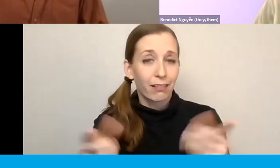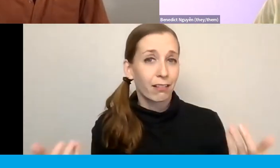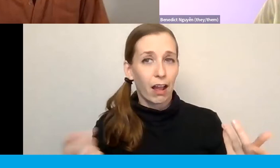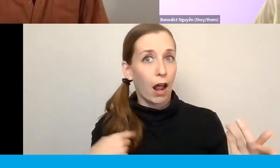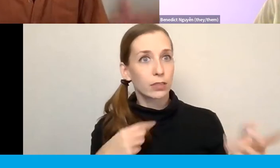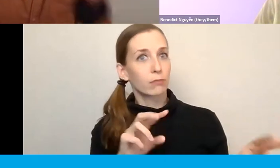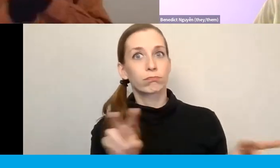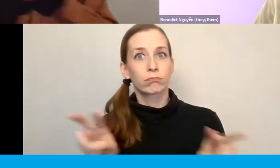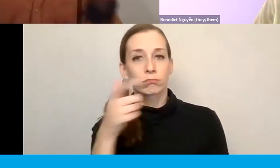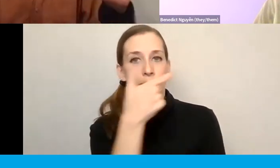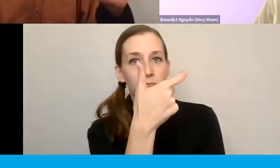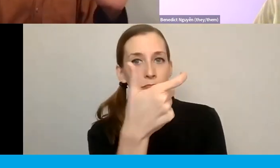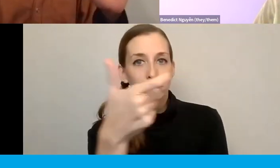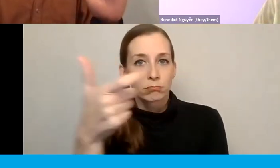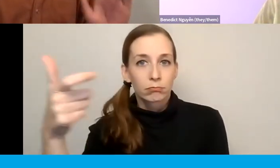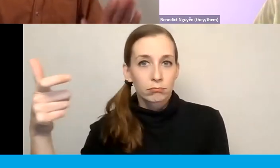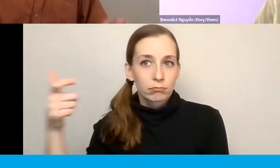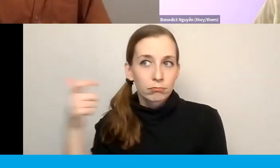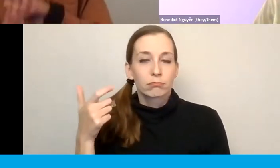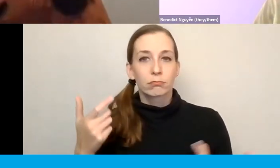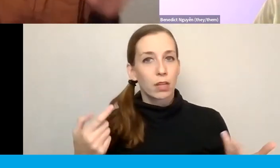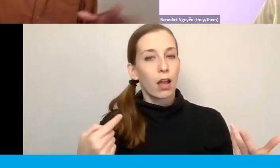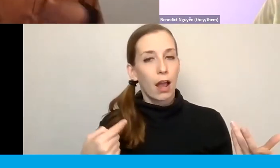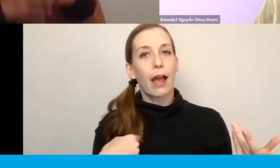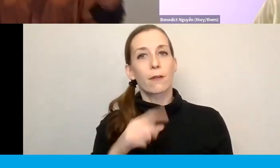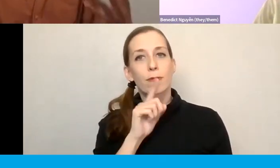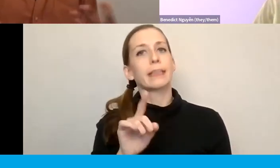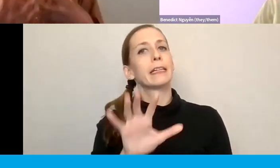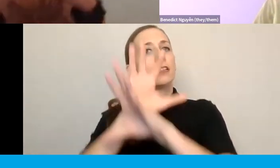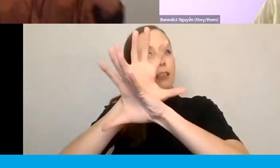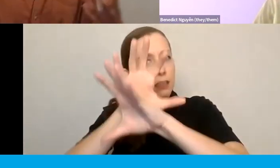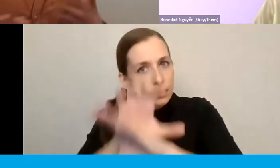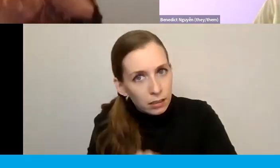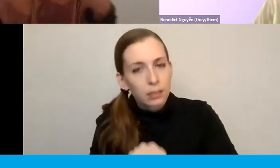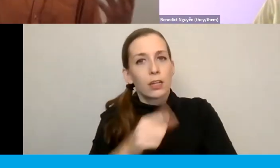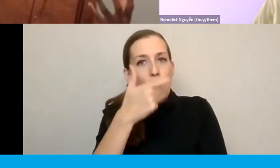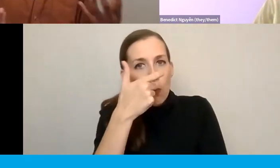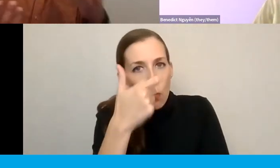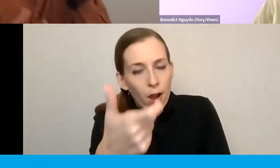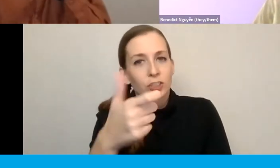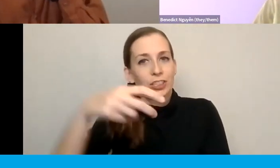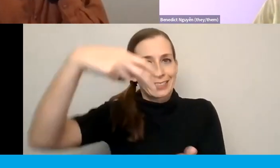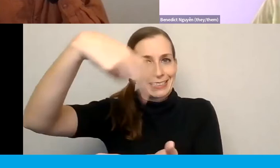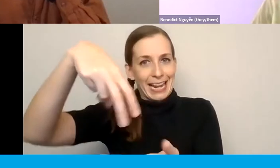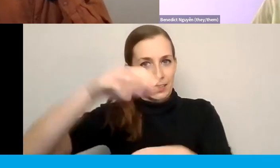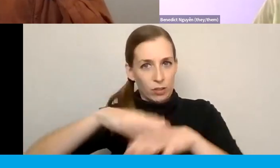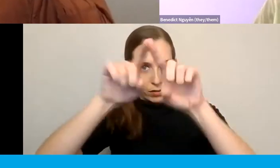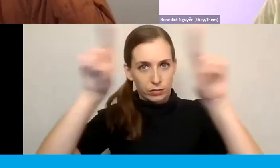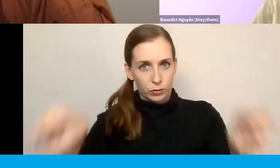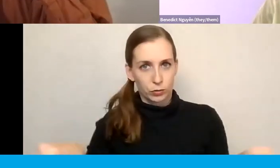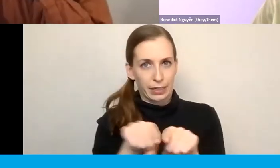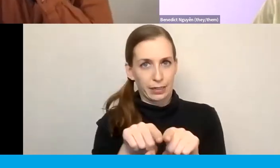in a practice of looking at movement on the screen. And in many ways, it sort of had become like really normalized. And